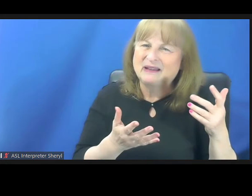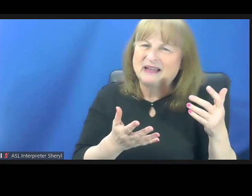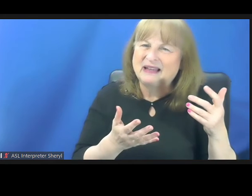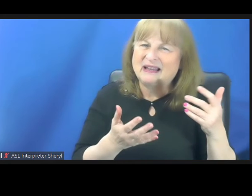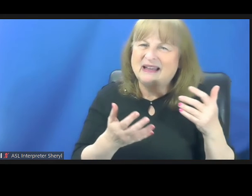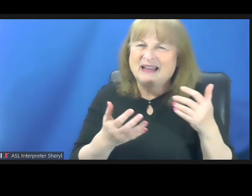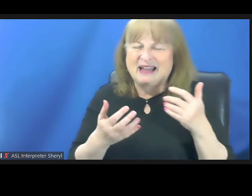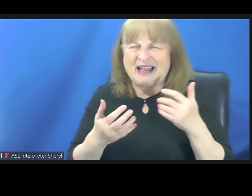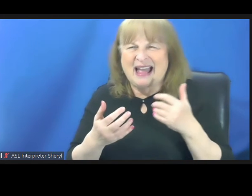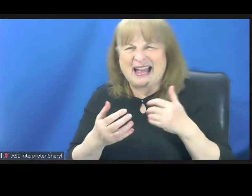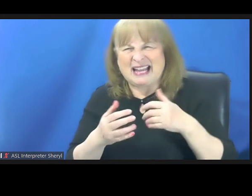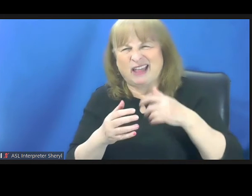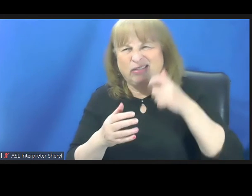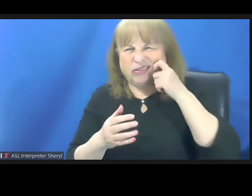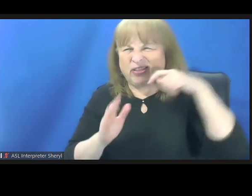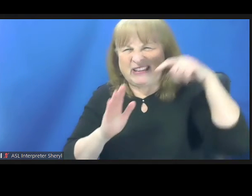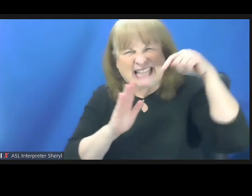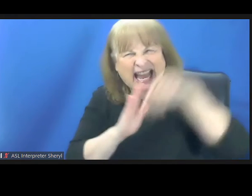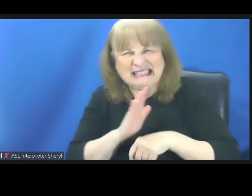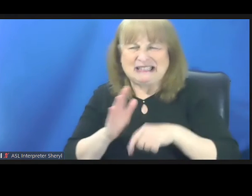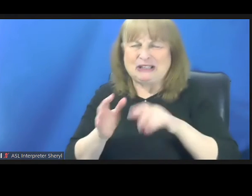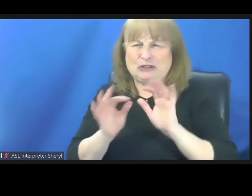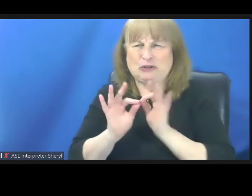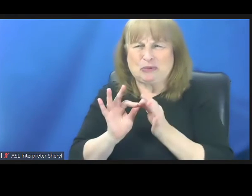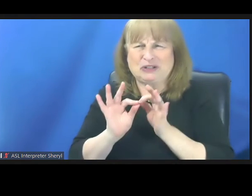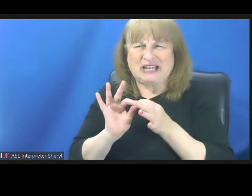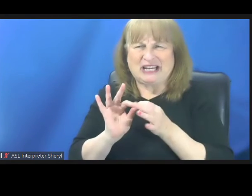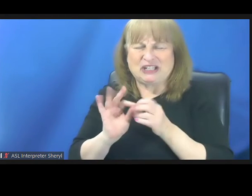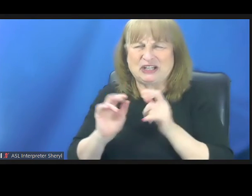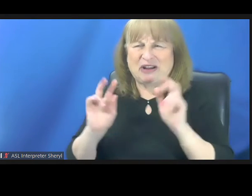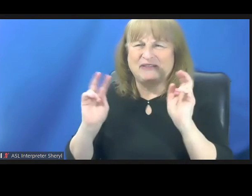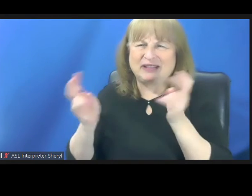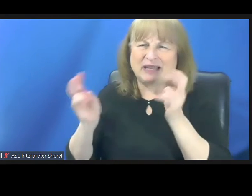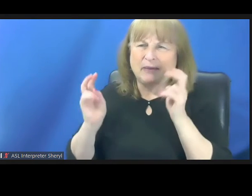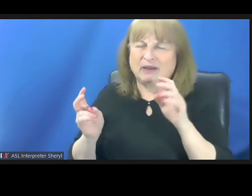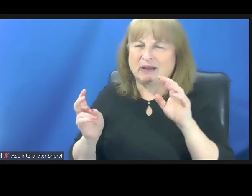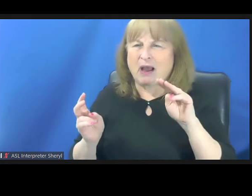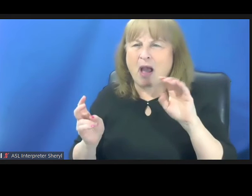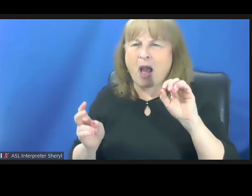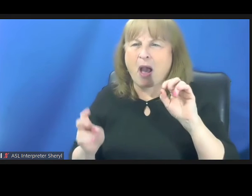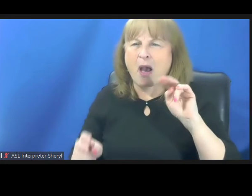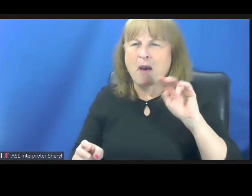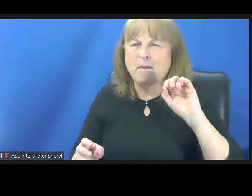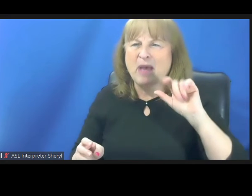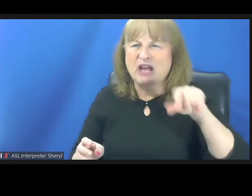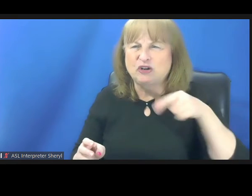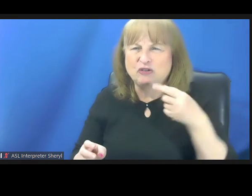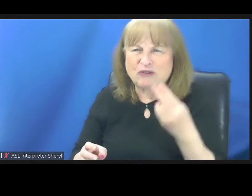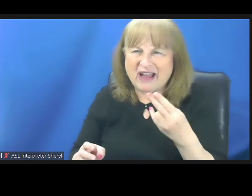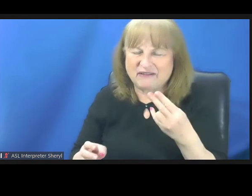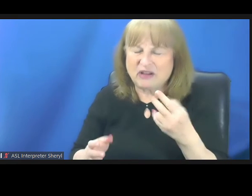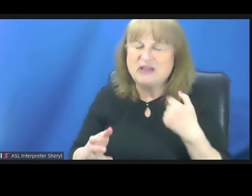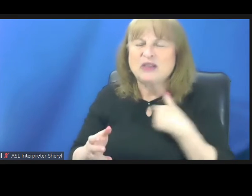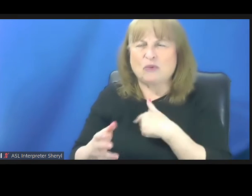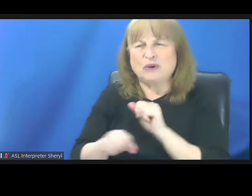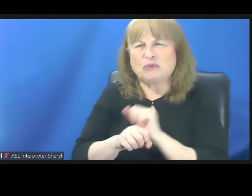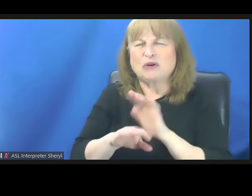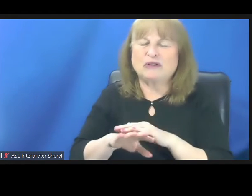a dense interpretation of a topic. To call it monograph. The one that we are right now working